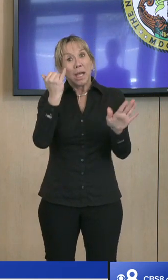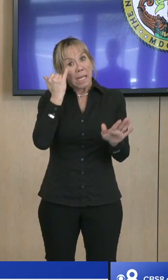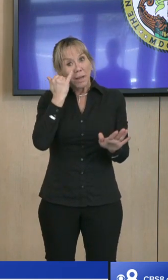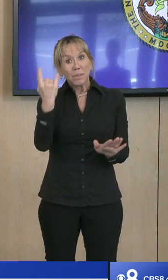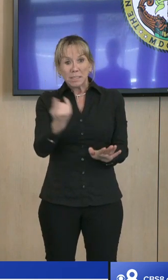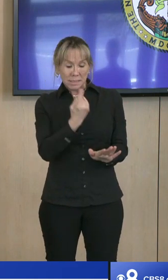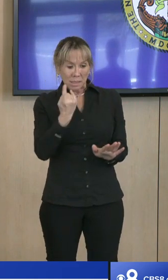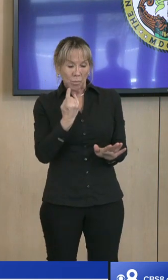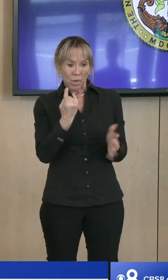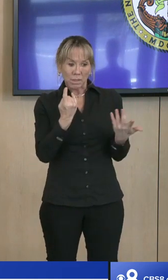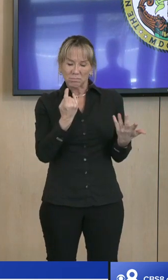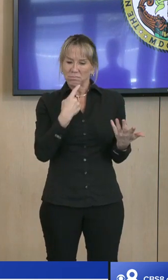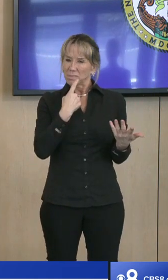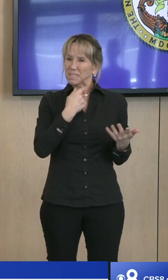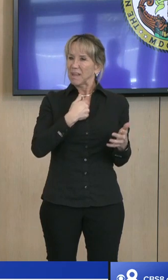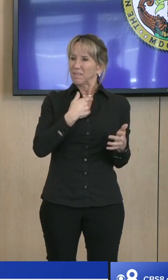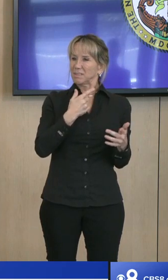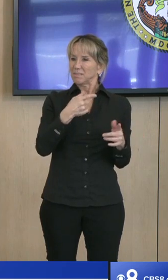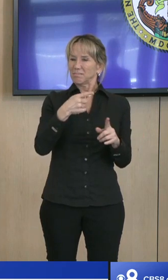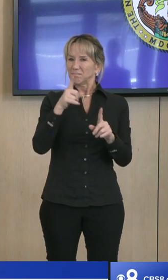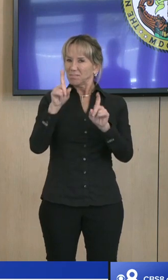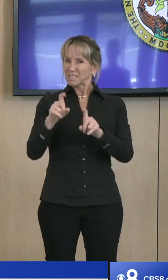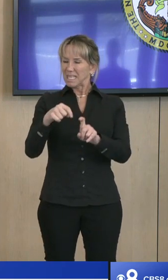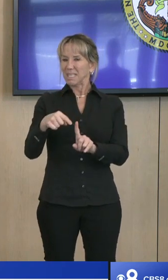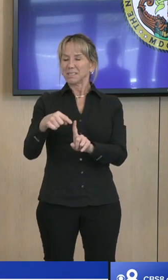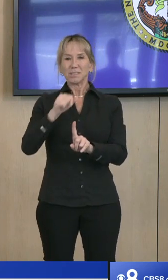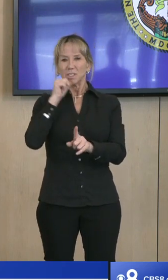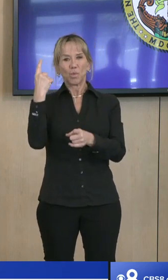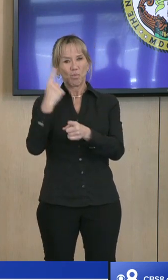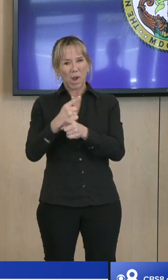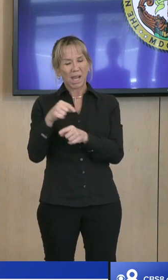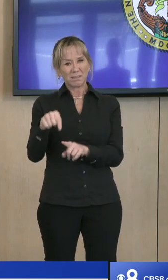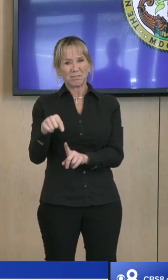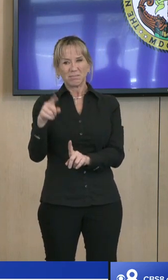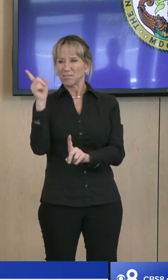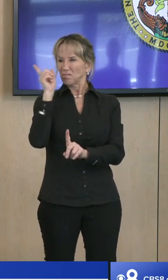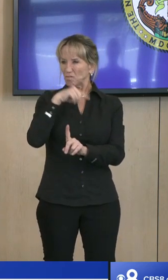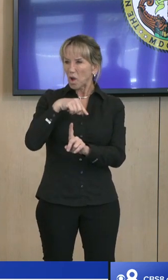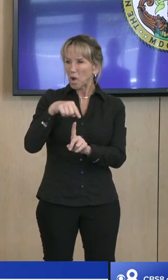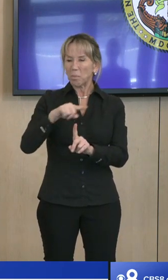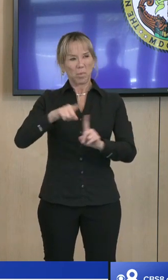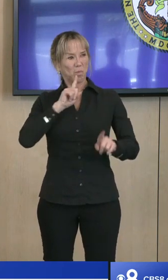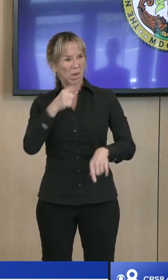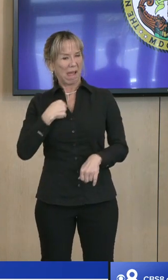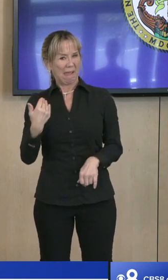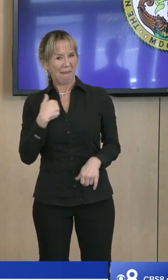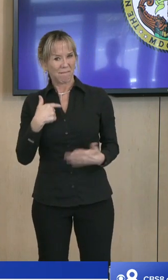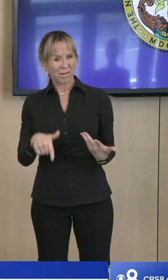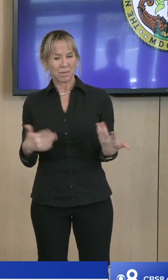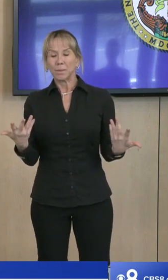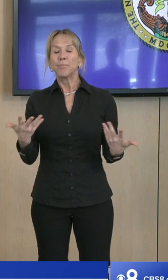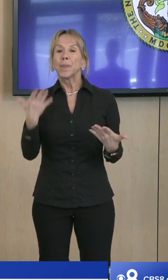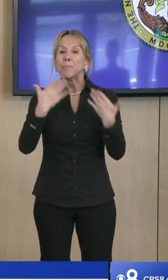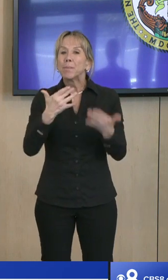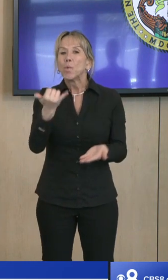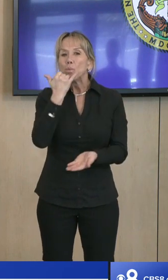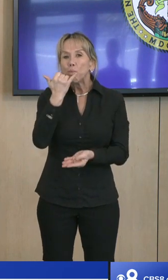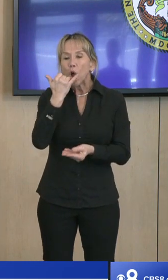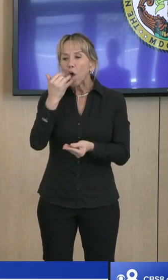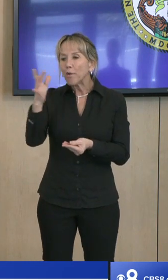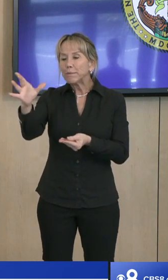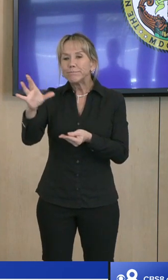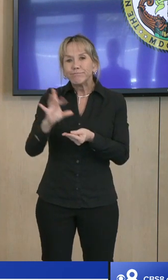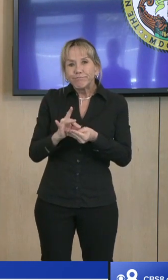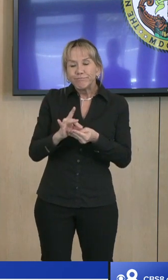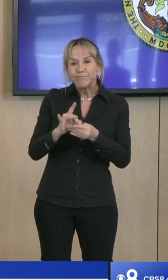a false negative test is inadequate collection of the sample, or somebody who sampled when they